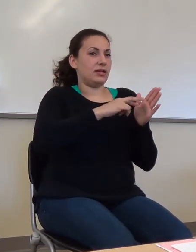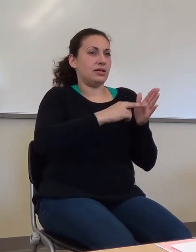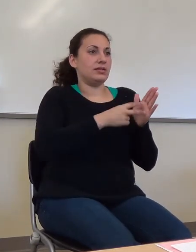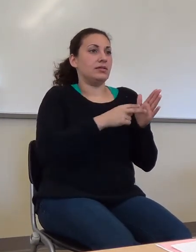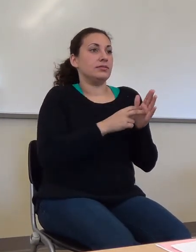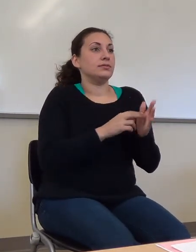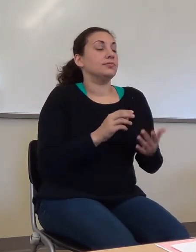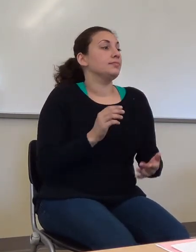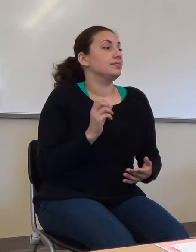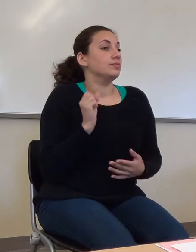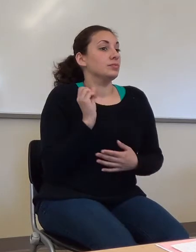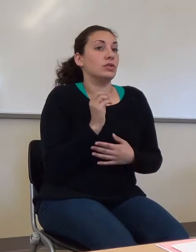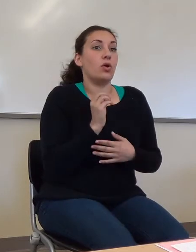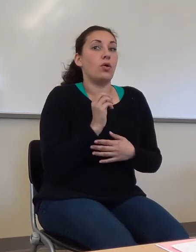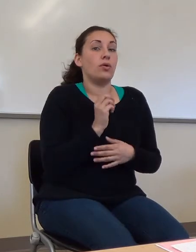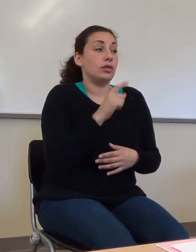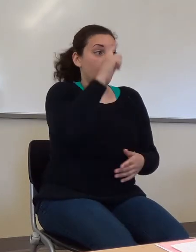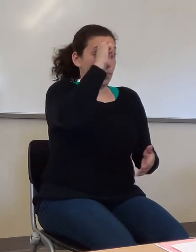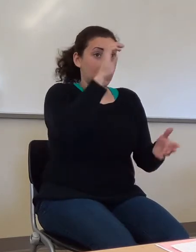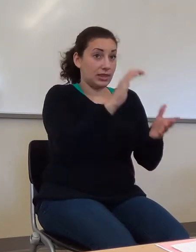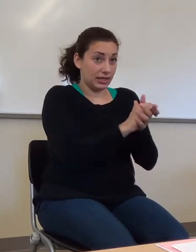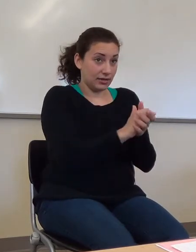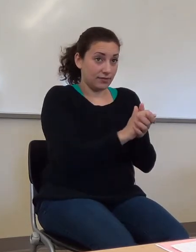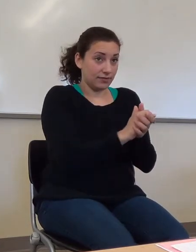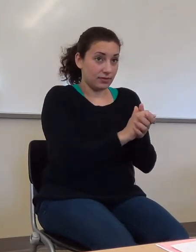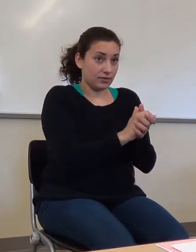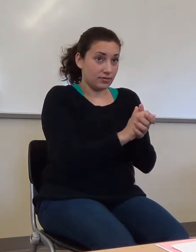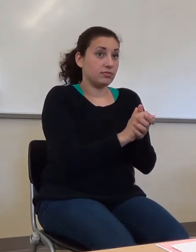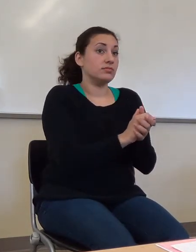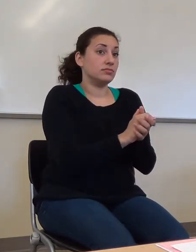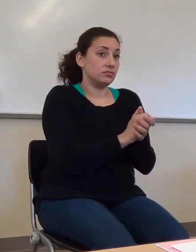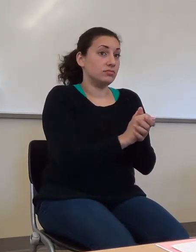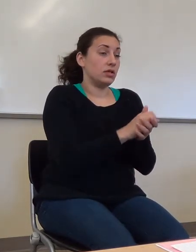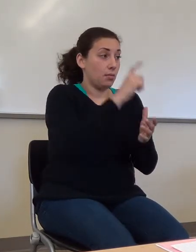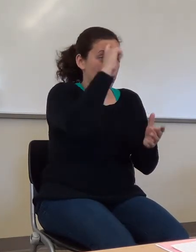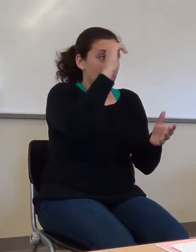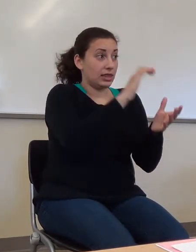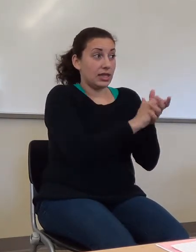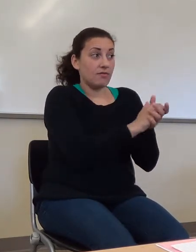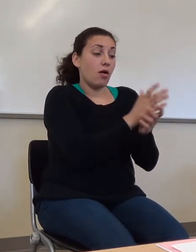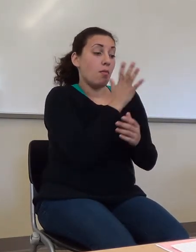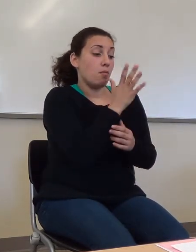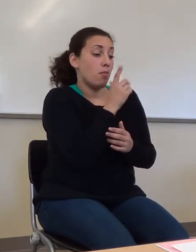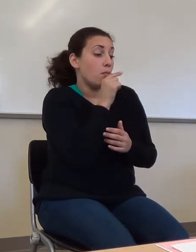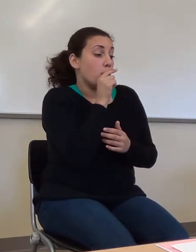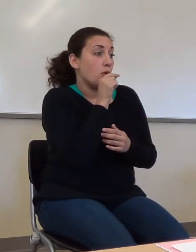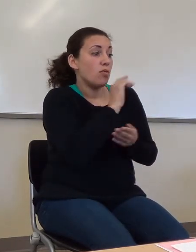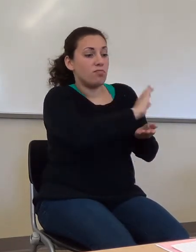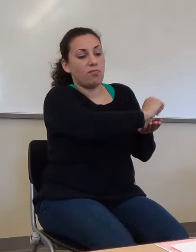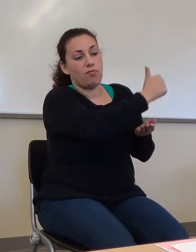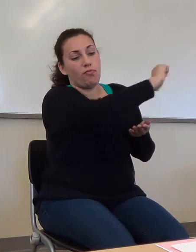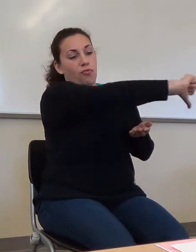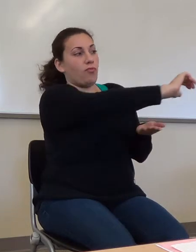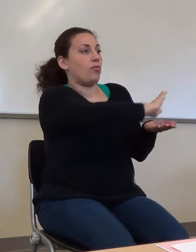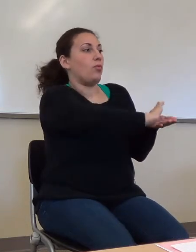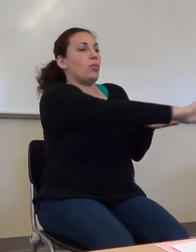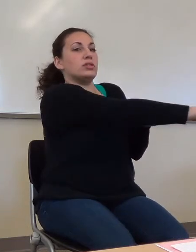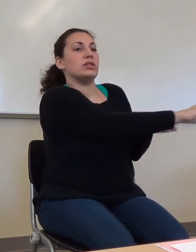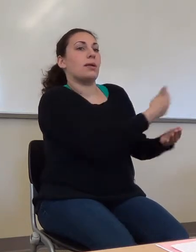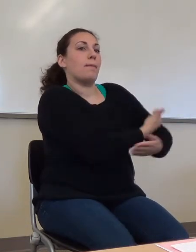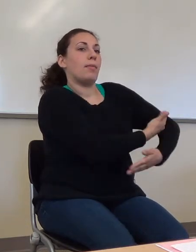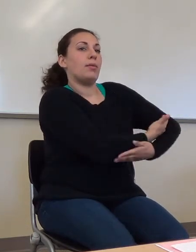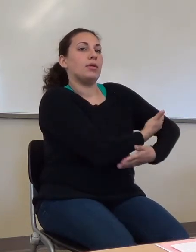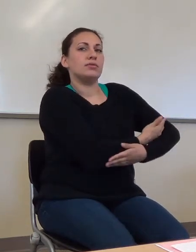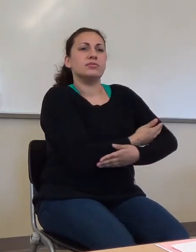the superstition, the belief, some people put belief, the belief that a mother bird will reject her babies. What